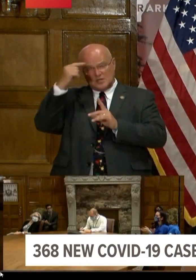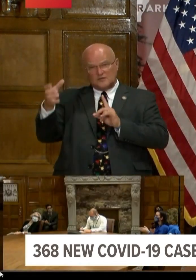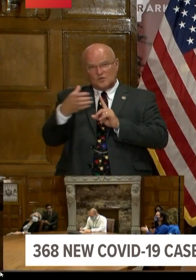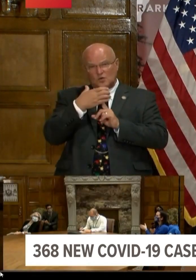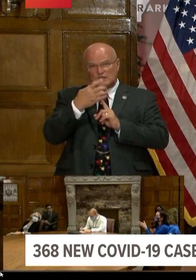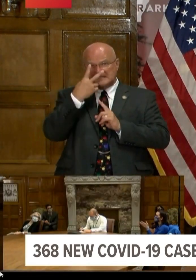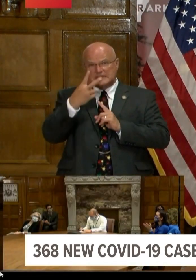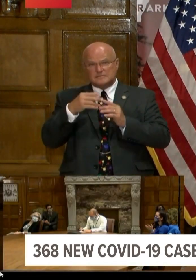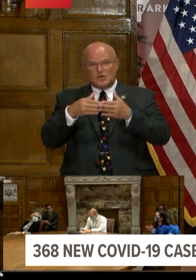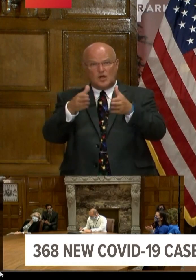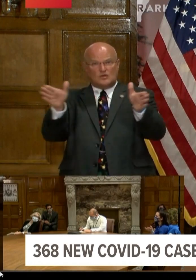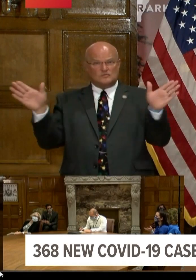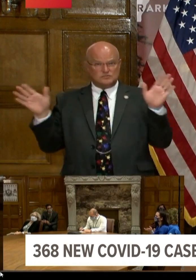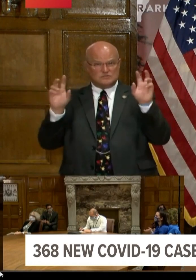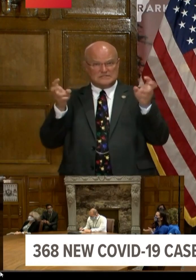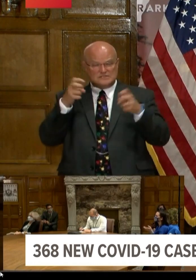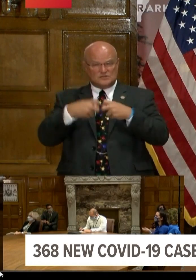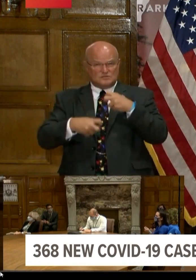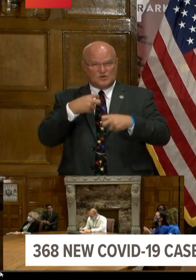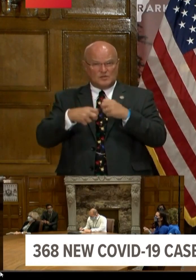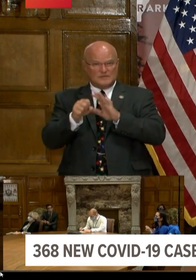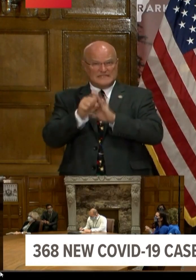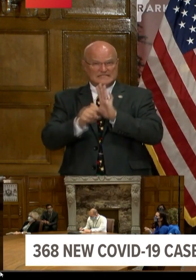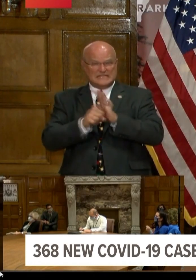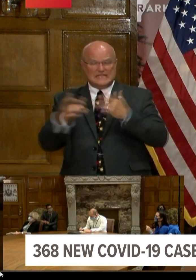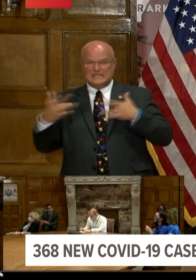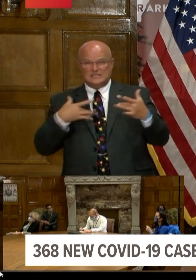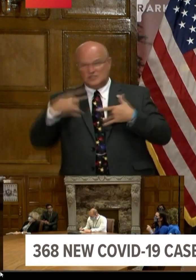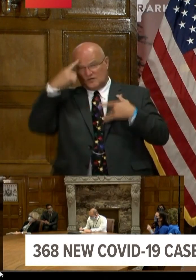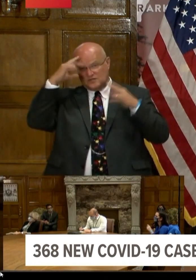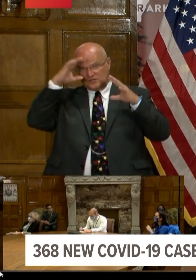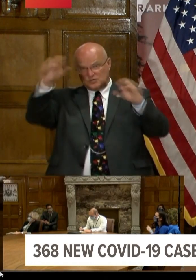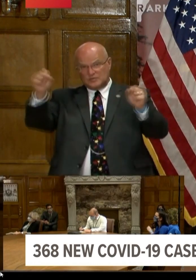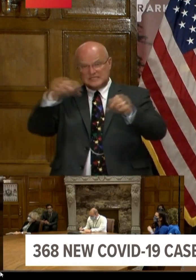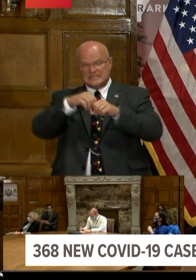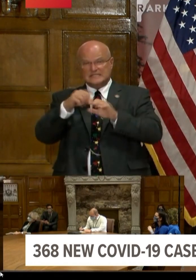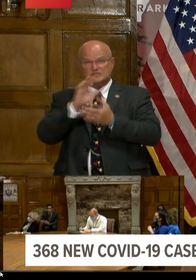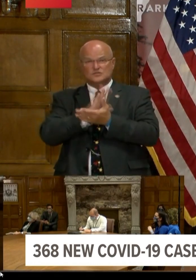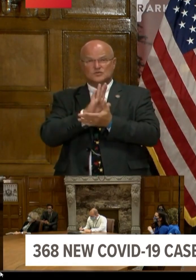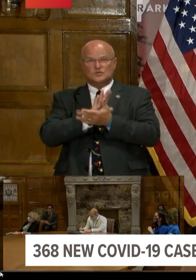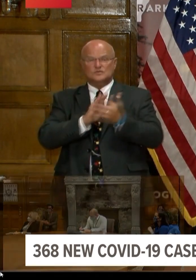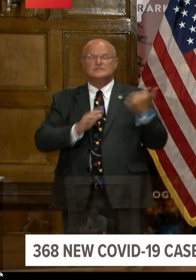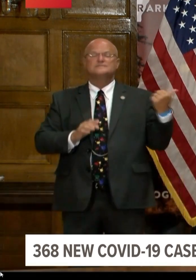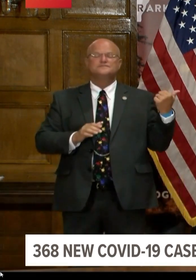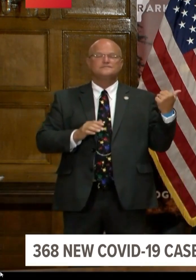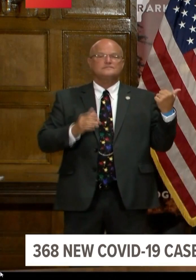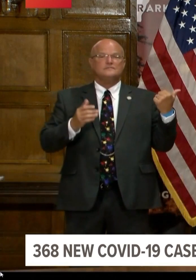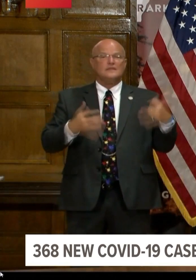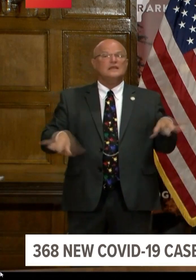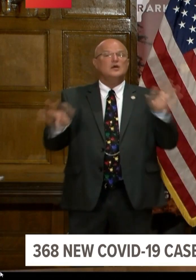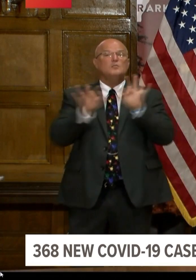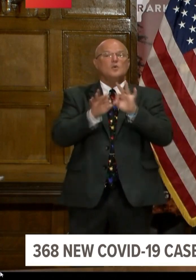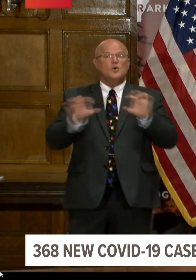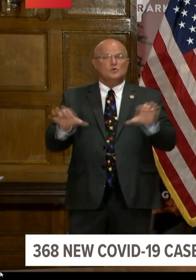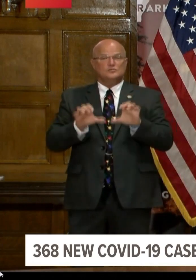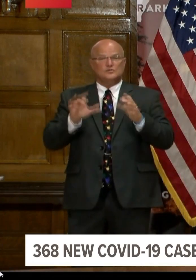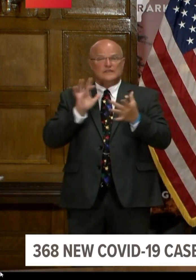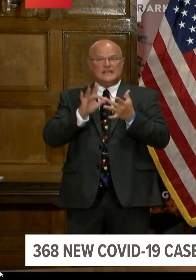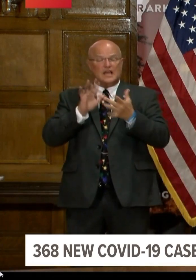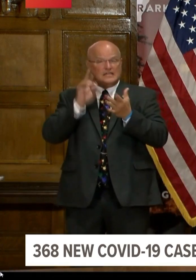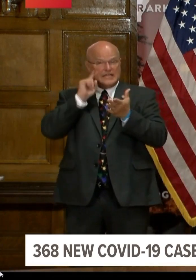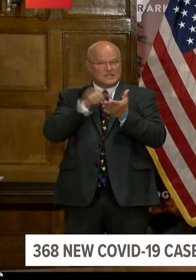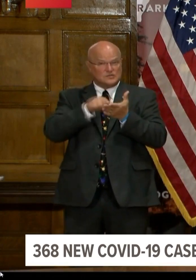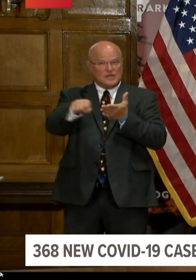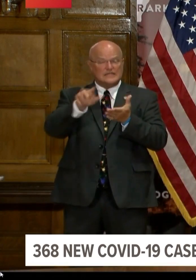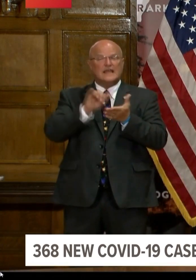Do you see this being a widespread issue in our state, a big concern for our superintendents? What's very important that whenever we do the contact